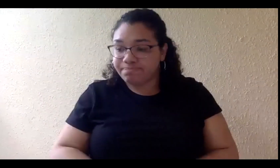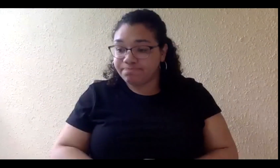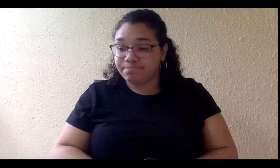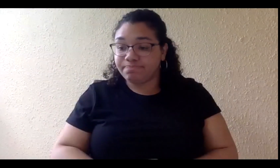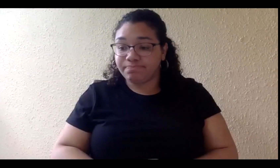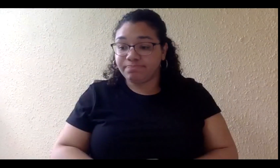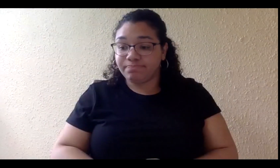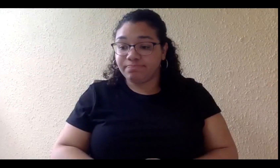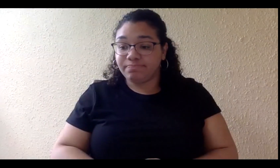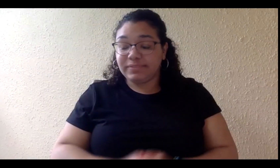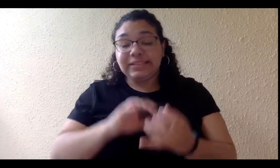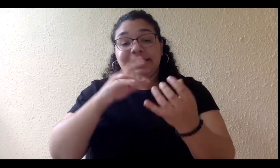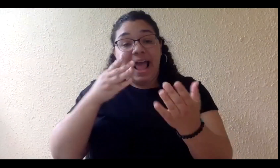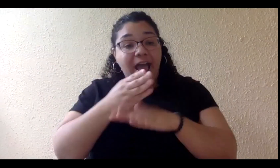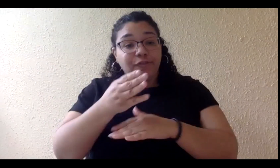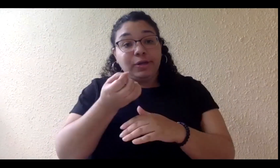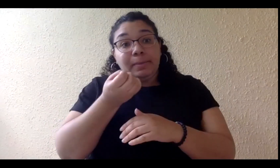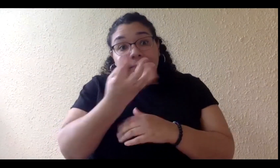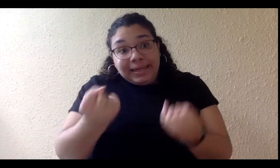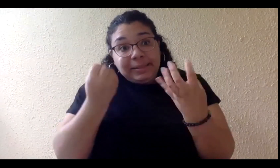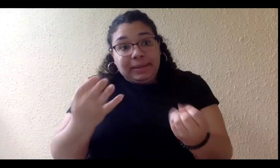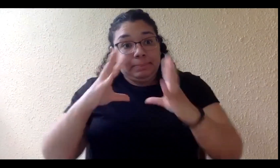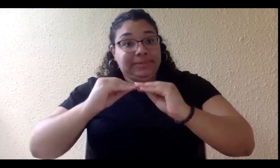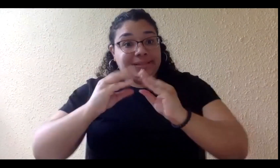that had a deaf program.